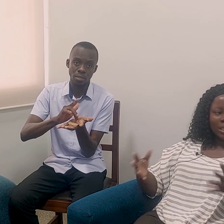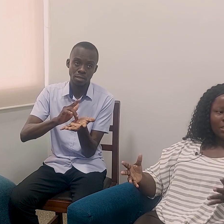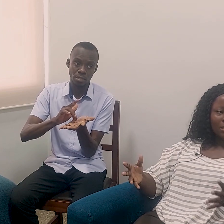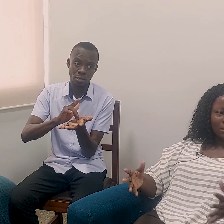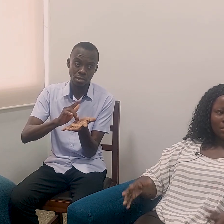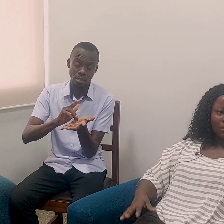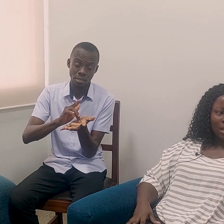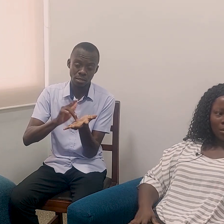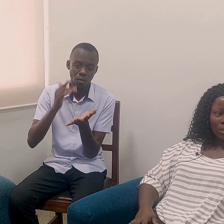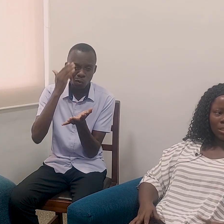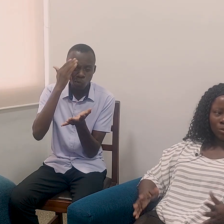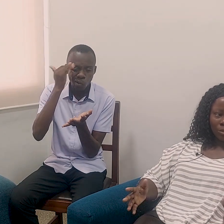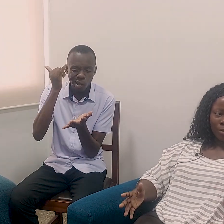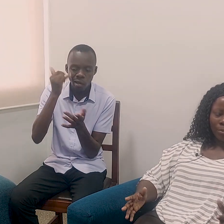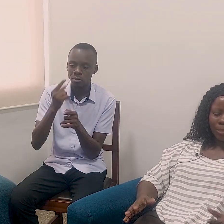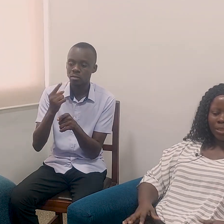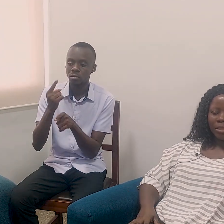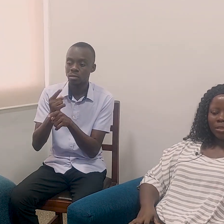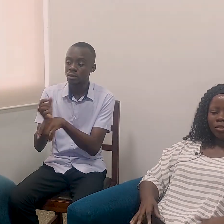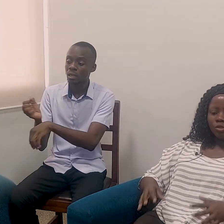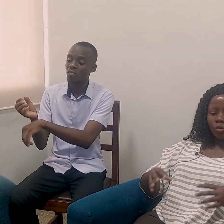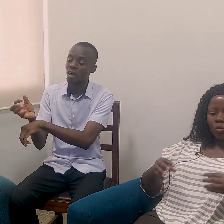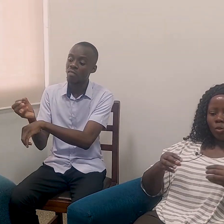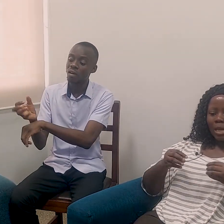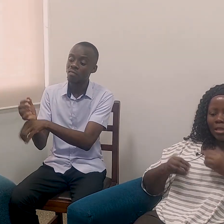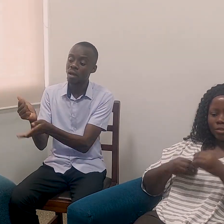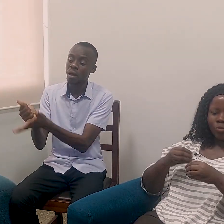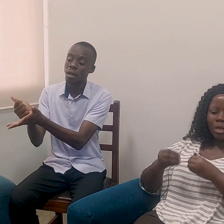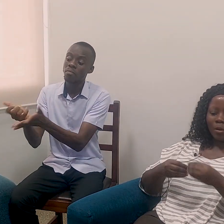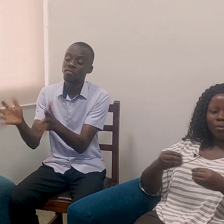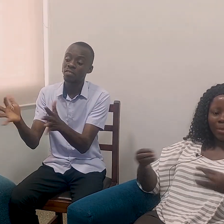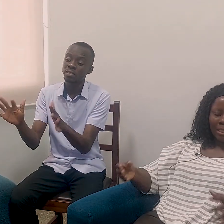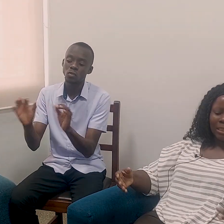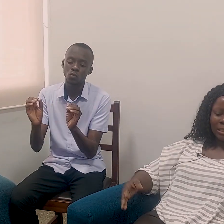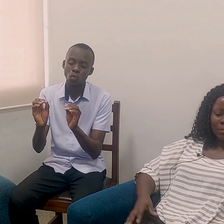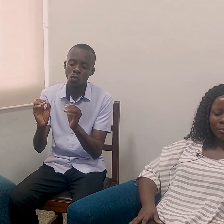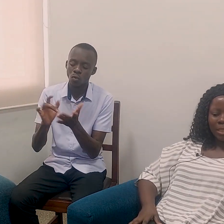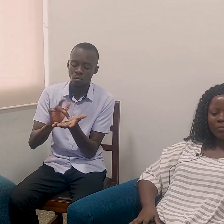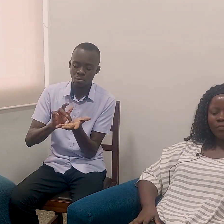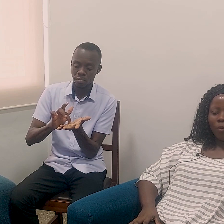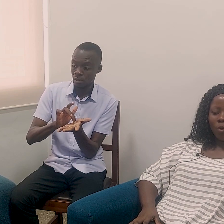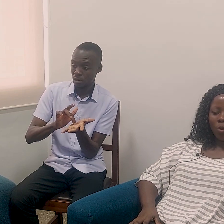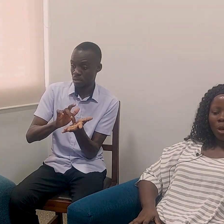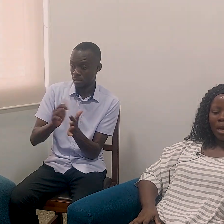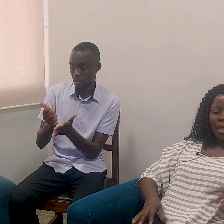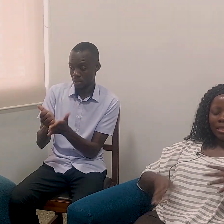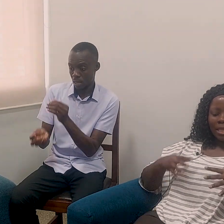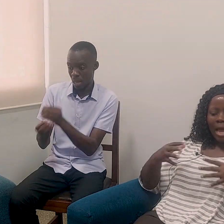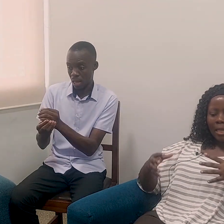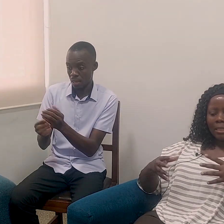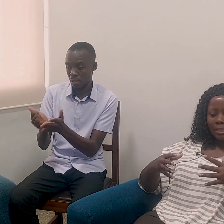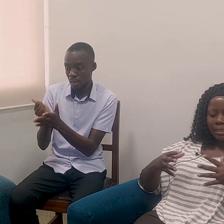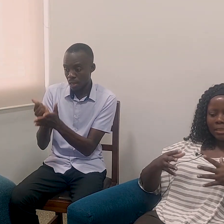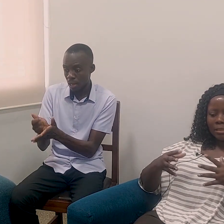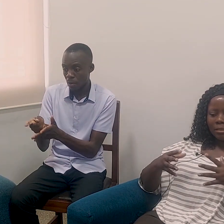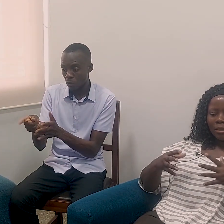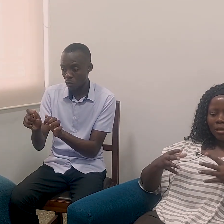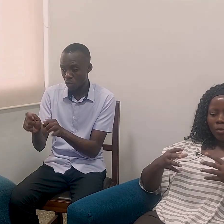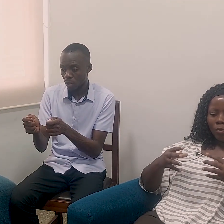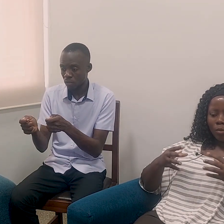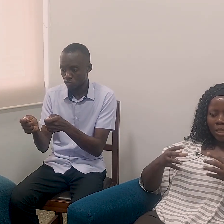not just counseling or therapy, so as to help manage. But for the